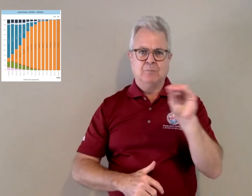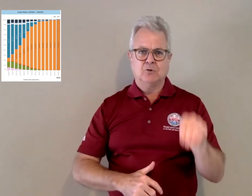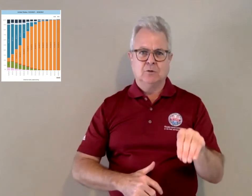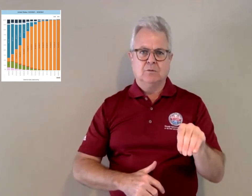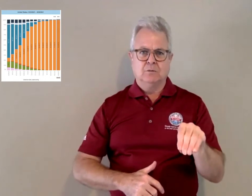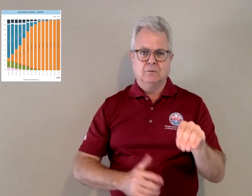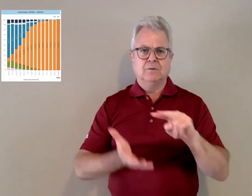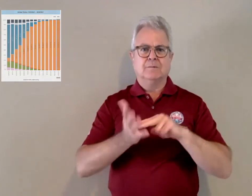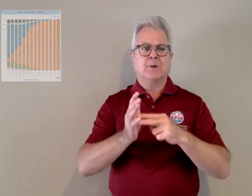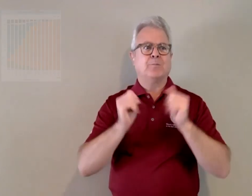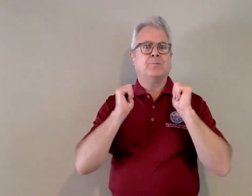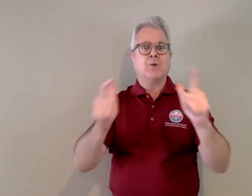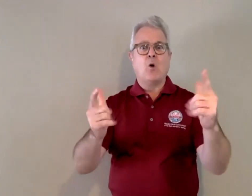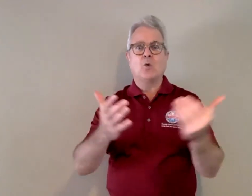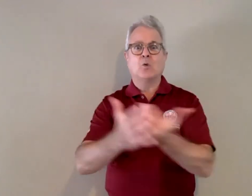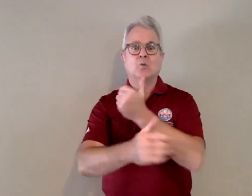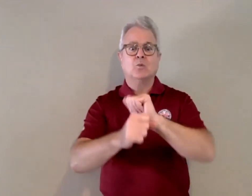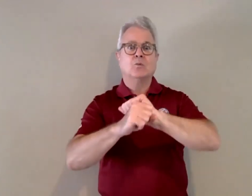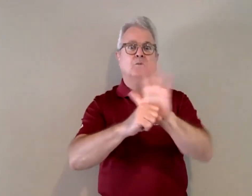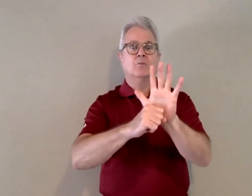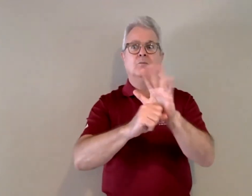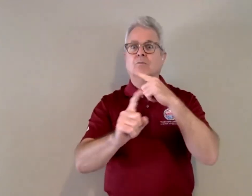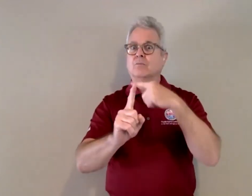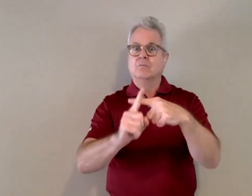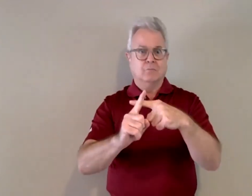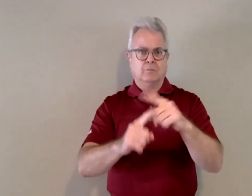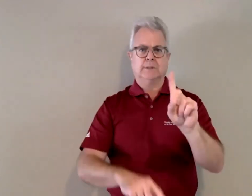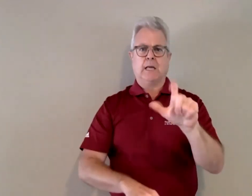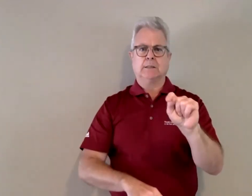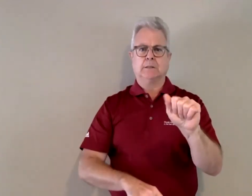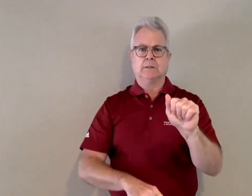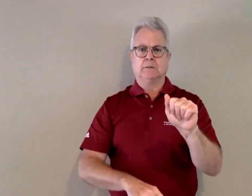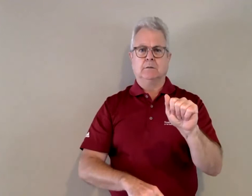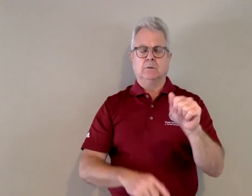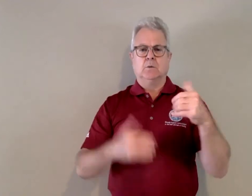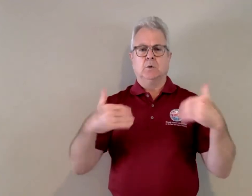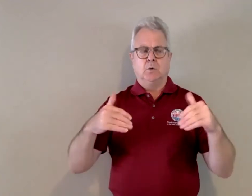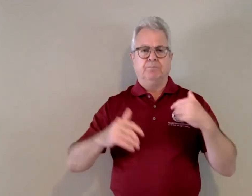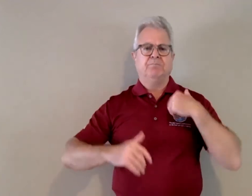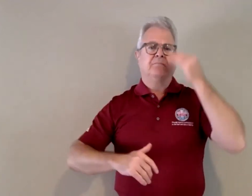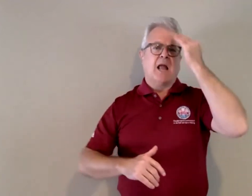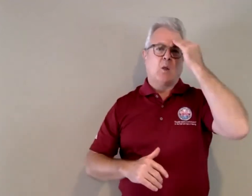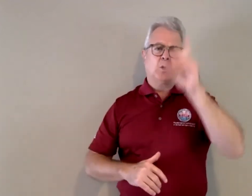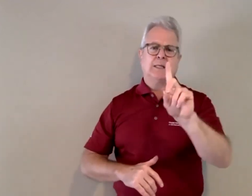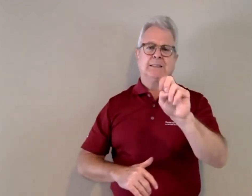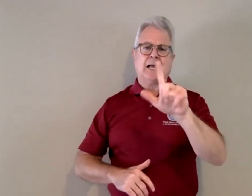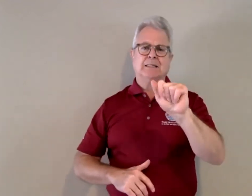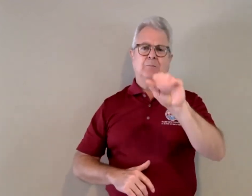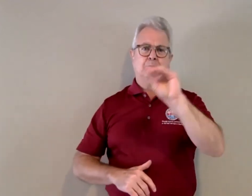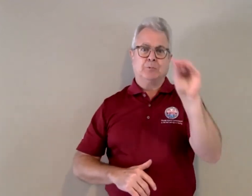from 70% to now 99%. So it means all of the new cases of